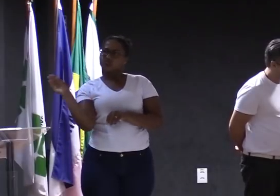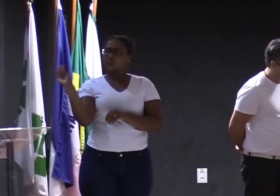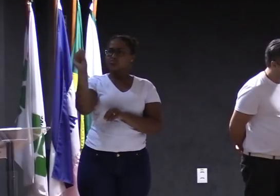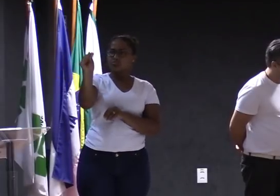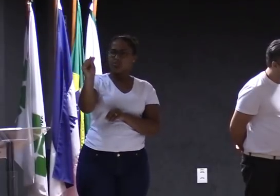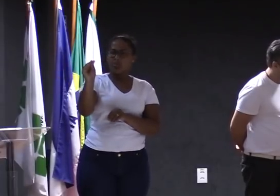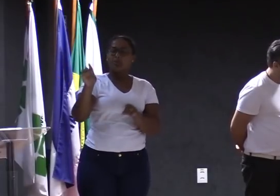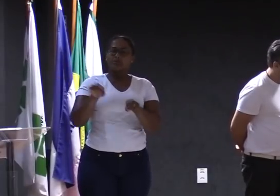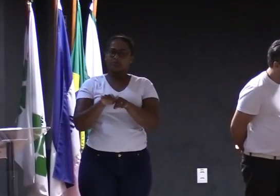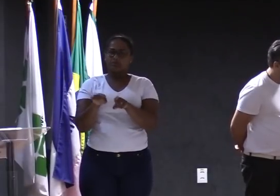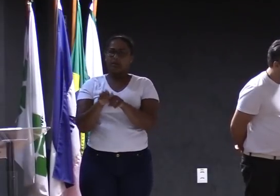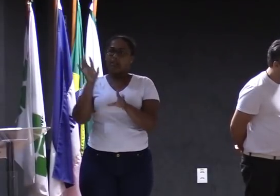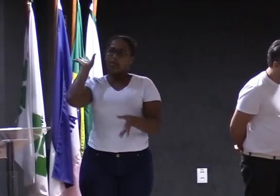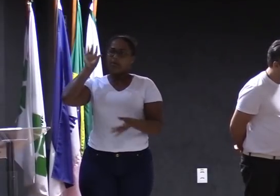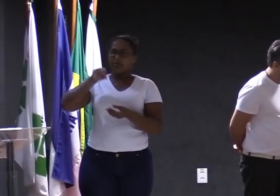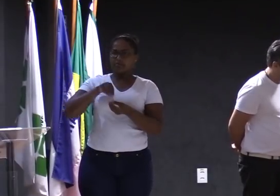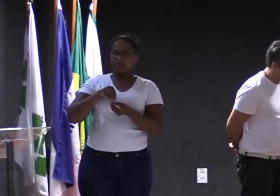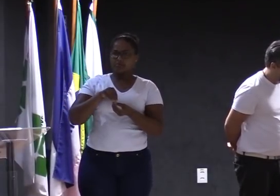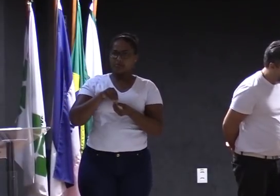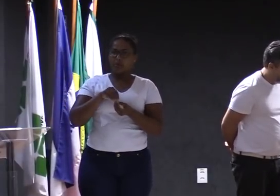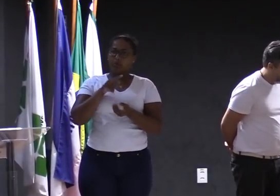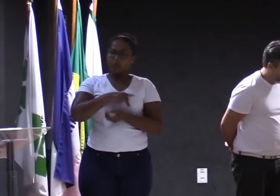o estudante...